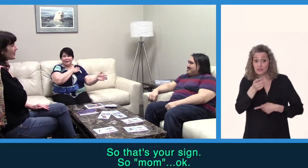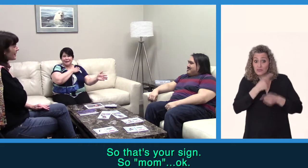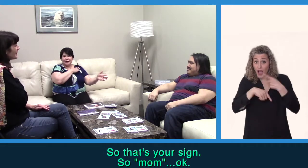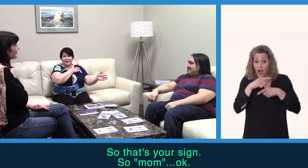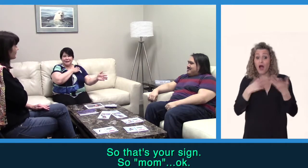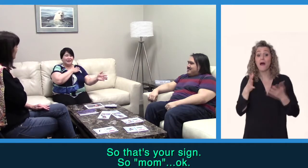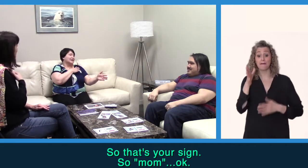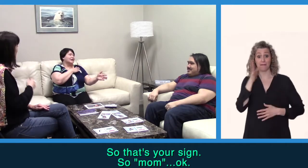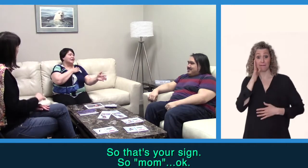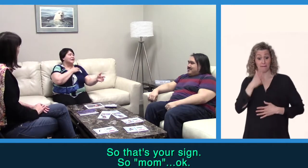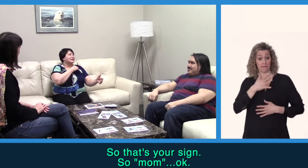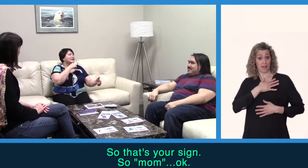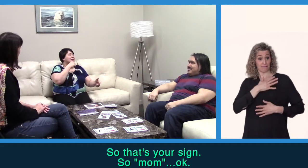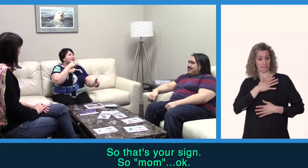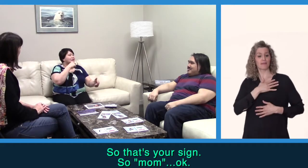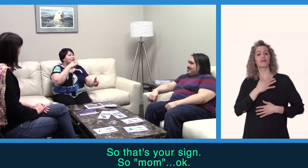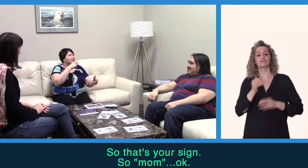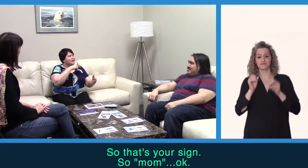Mom. Okay.